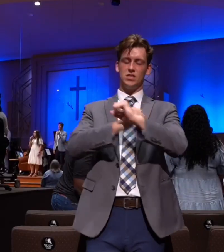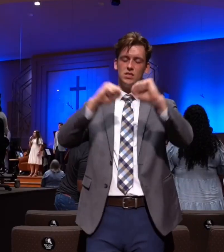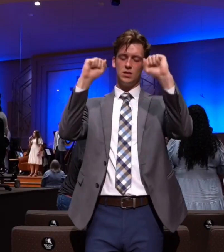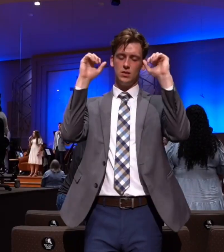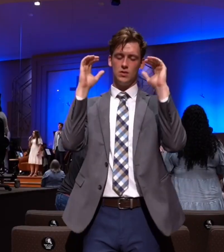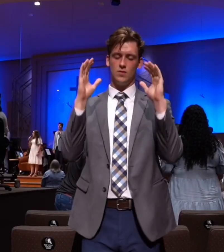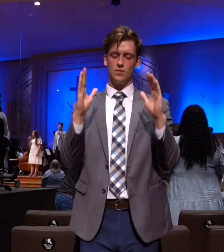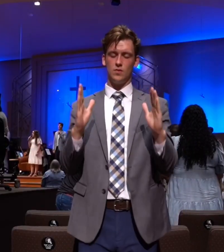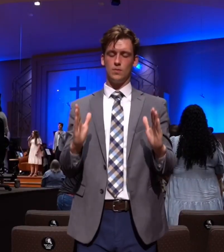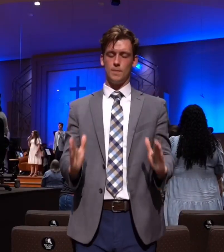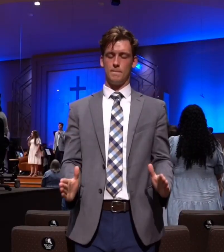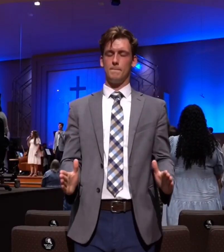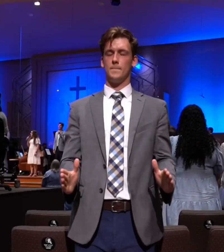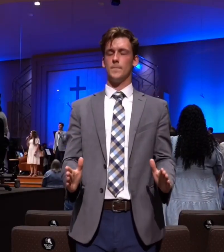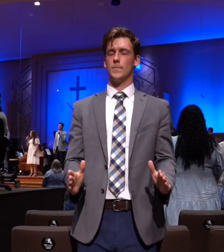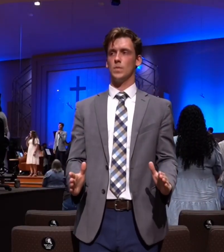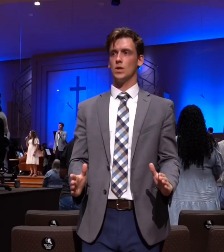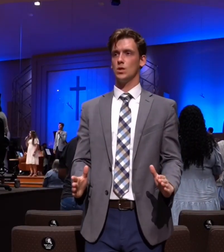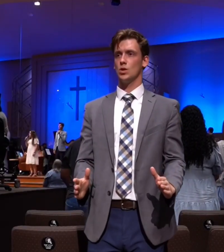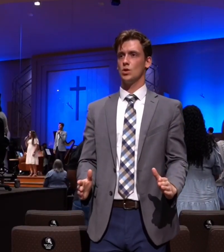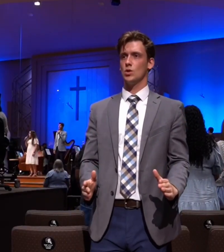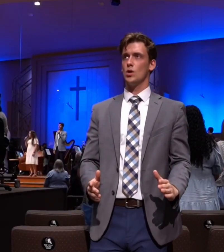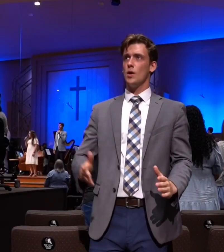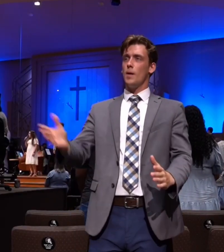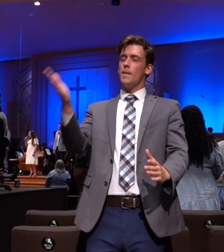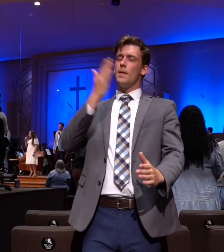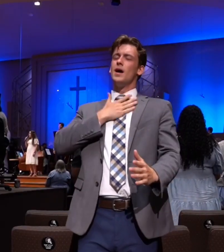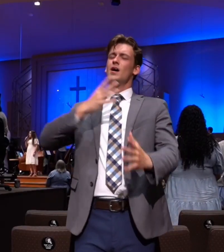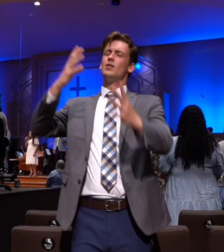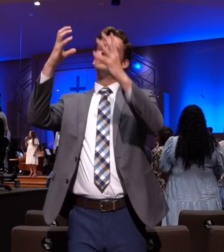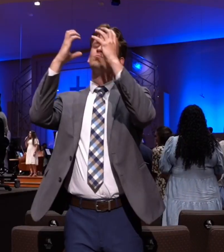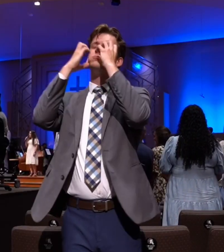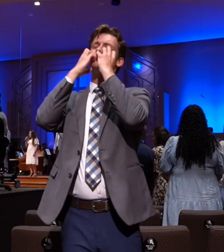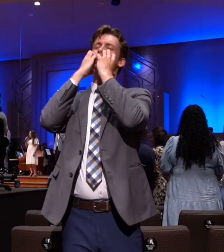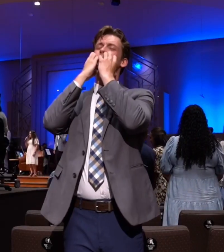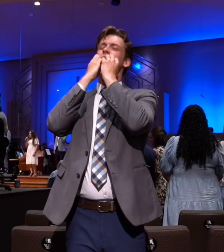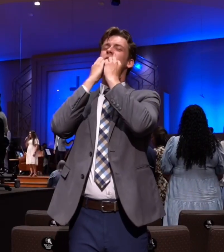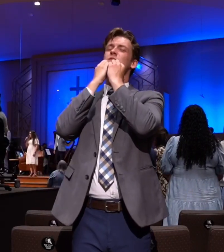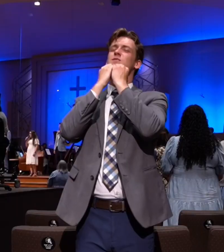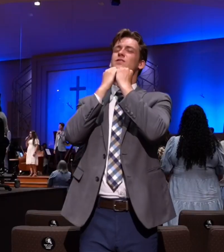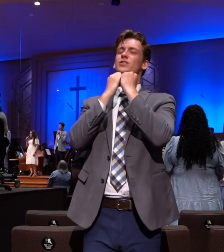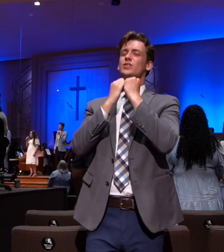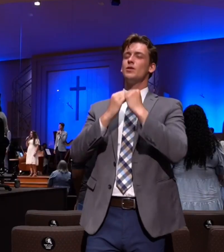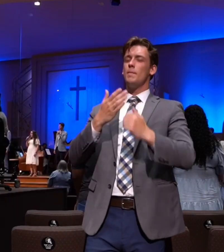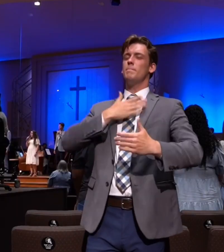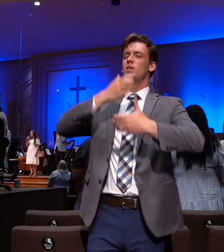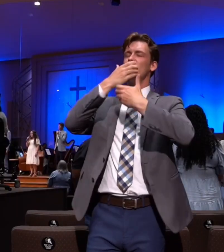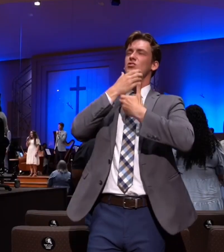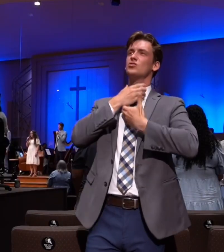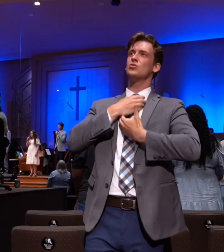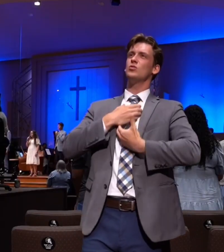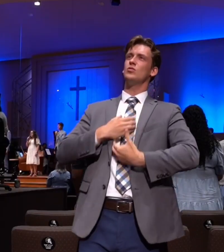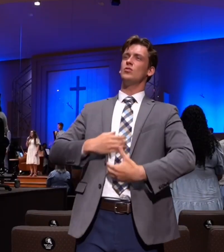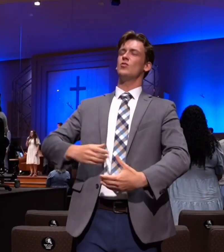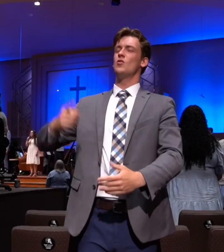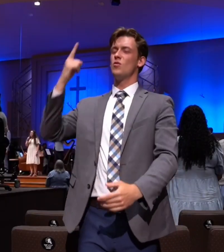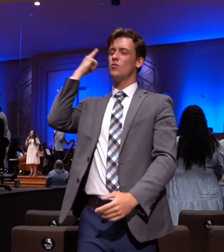redeemer, greatest treasure of my longing